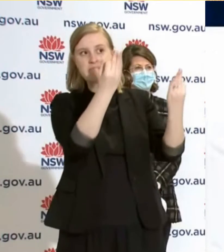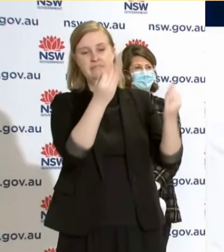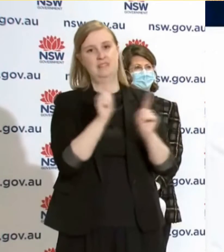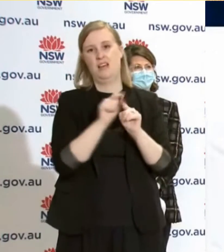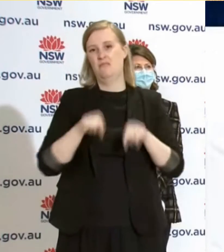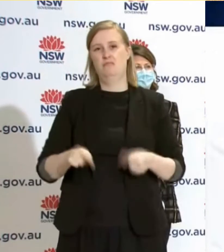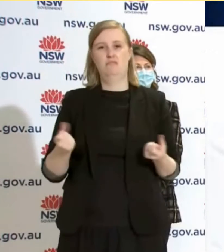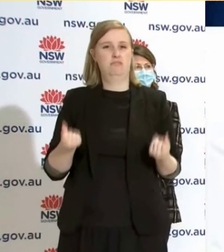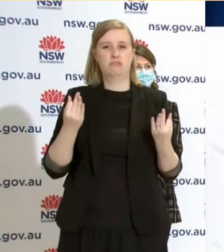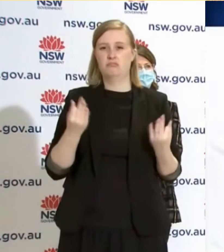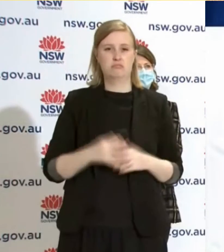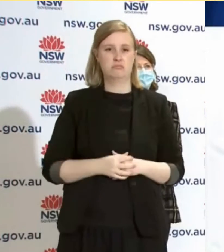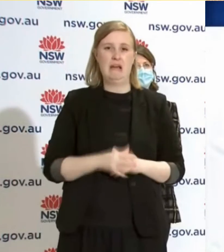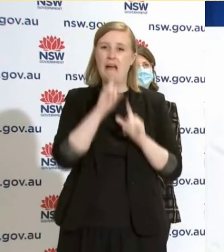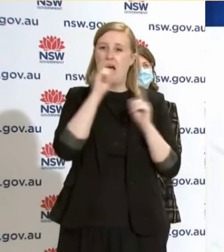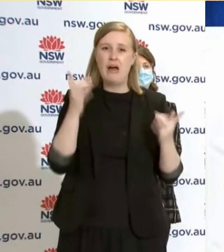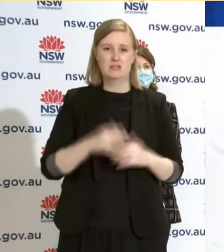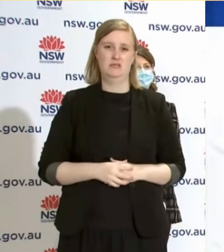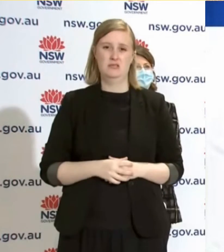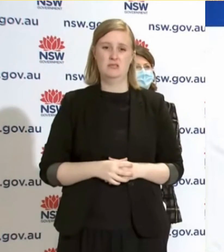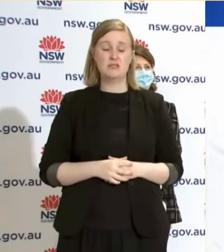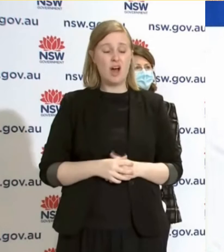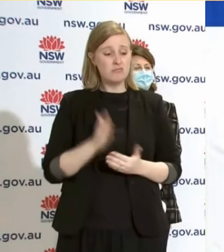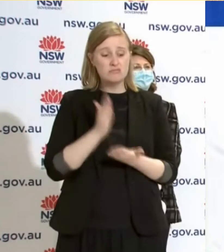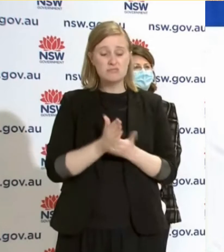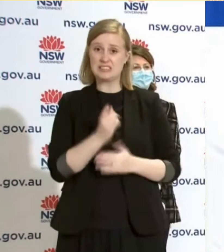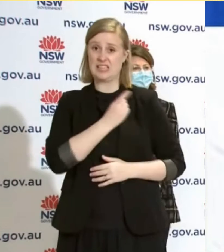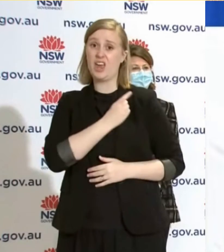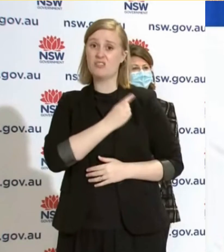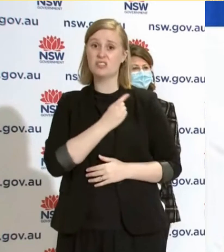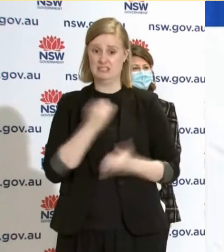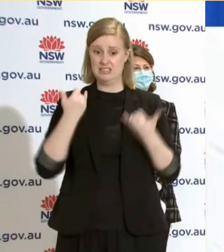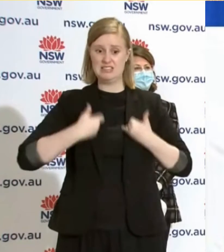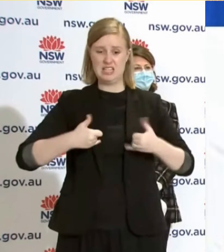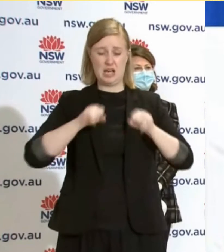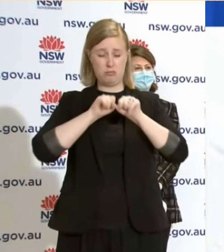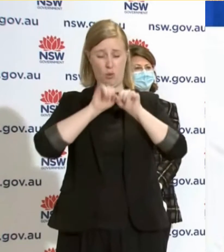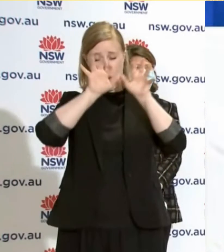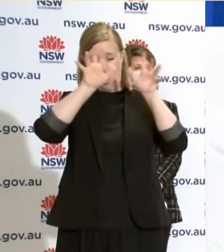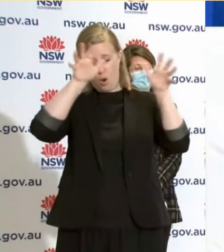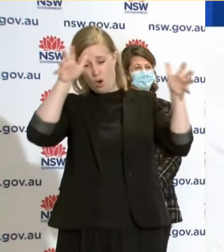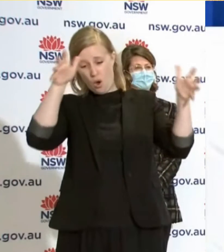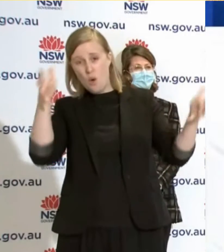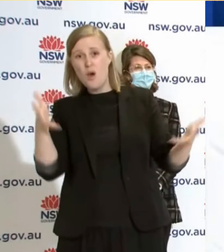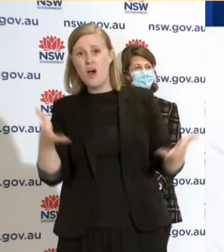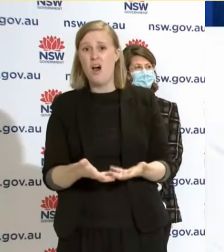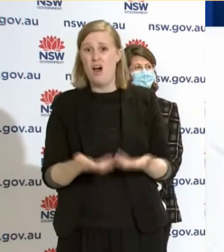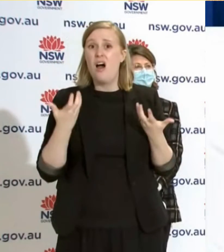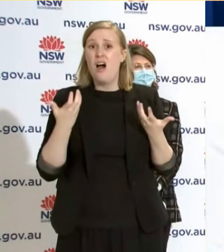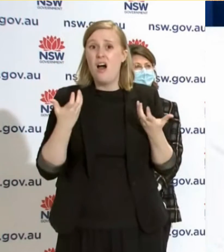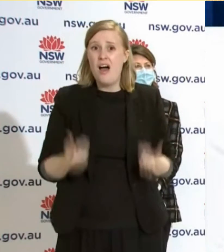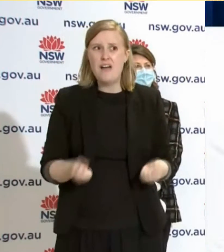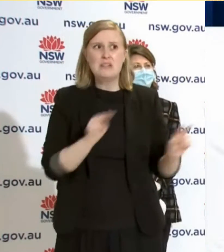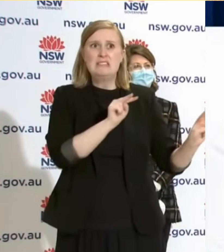we're in. That's why we're in a pandemic. It is a plague, a contagious strain of a contagious disease which